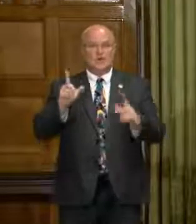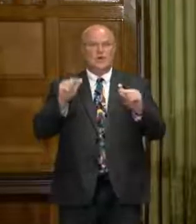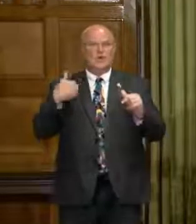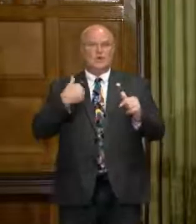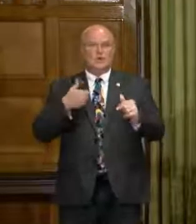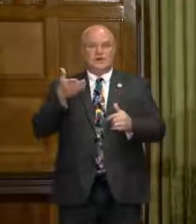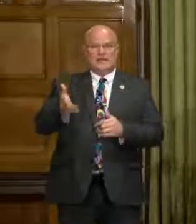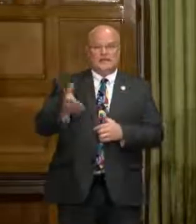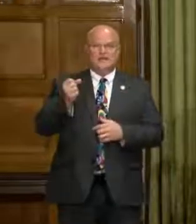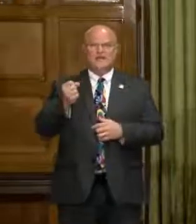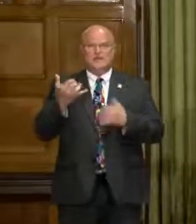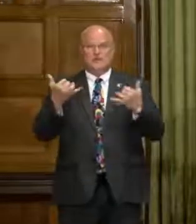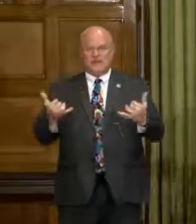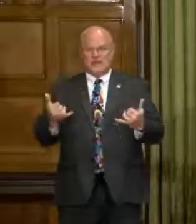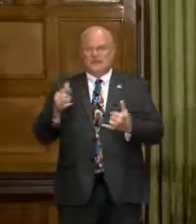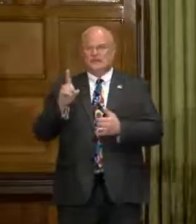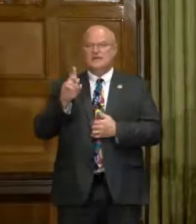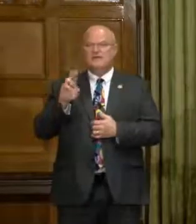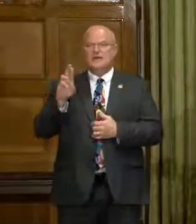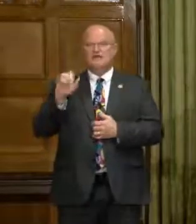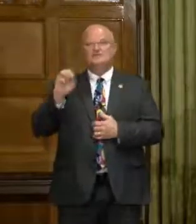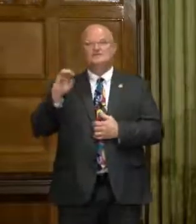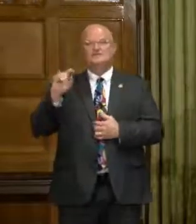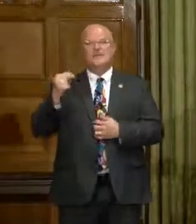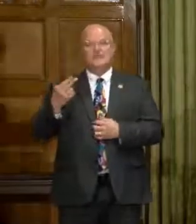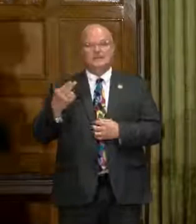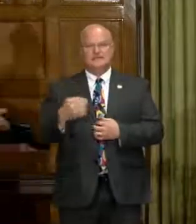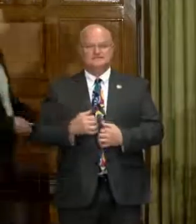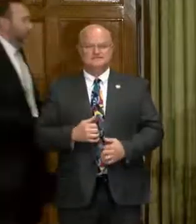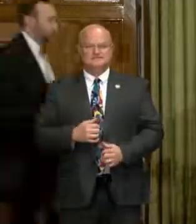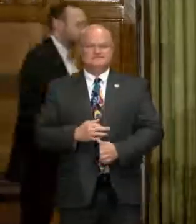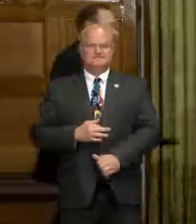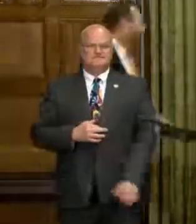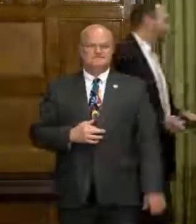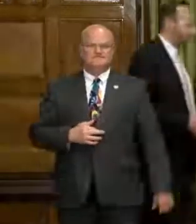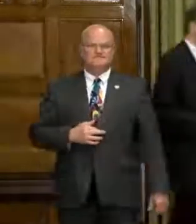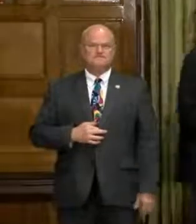we can get there. And so with that, Dr. Smith.